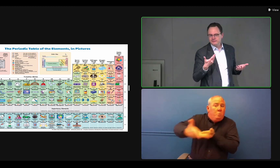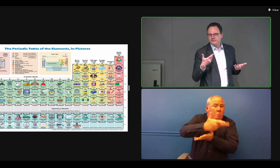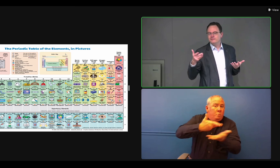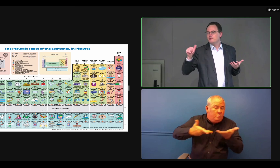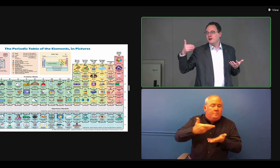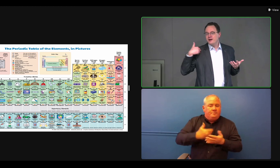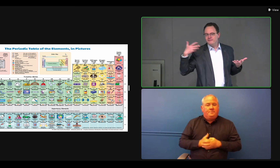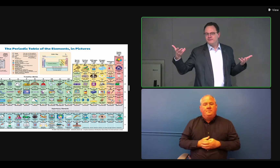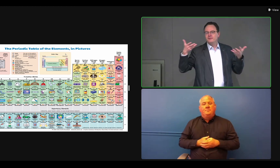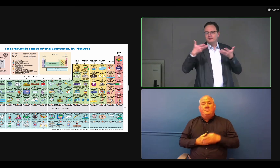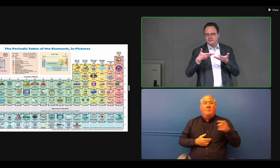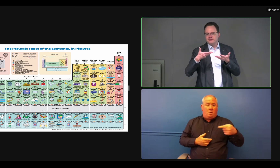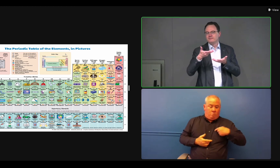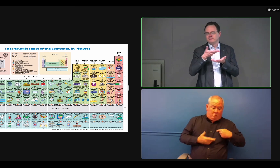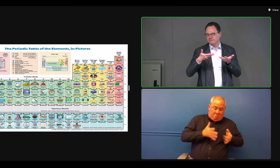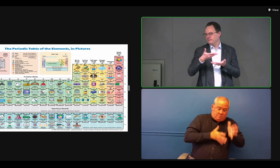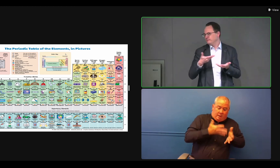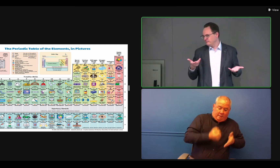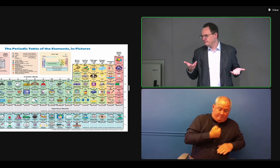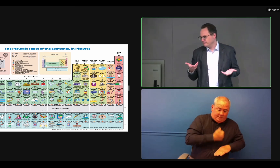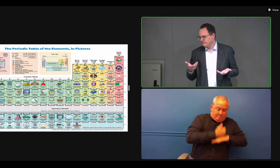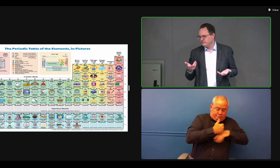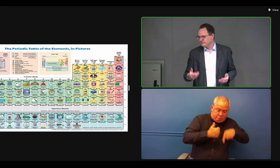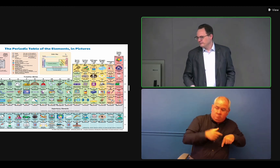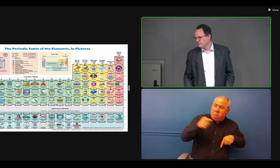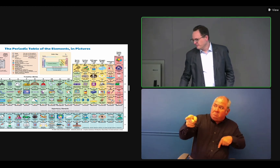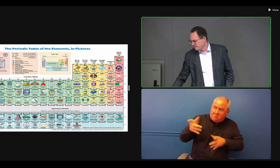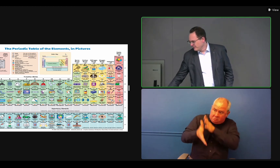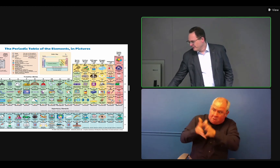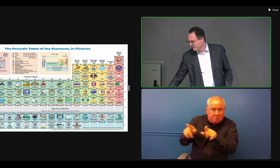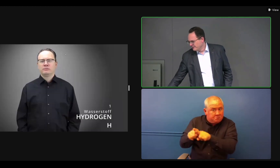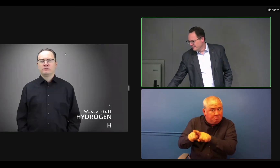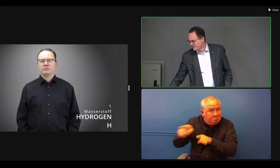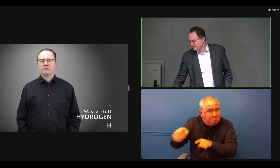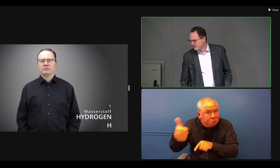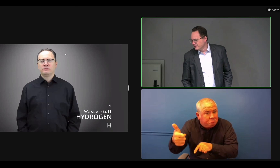and English, like helium. And so this presents an opportunity for collaboration